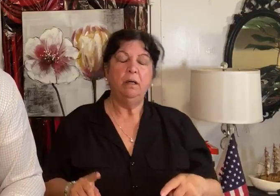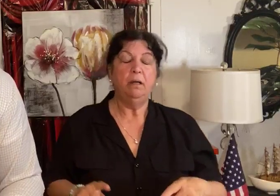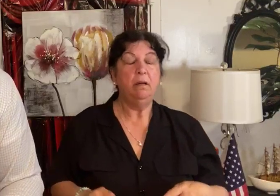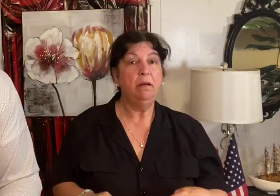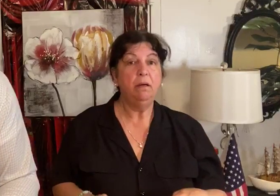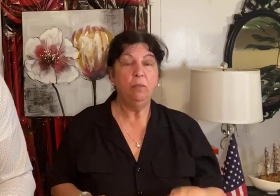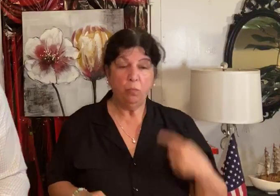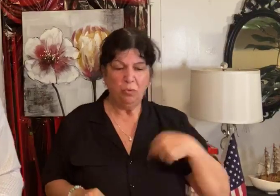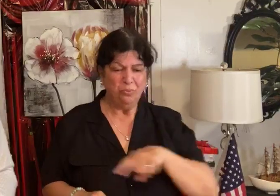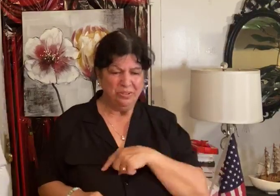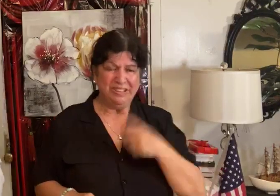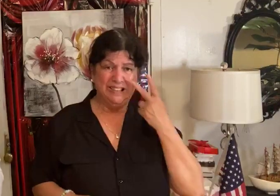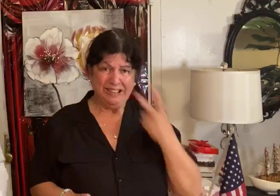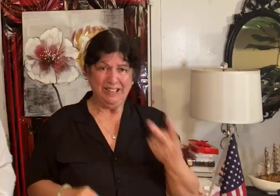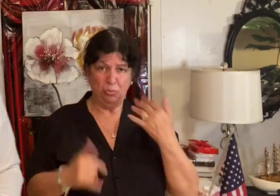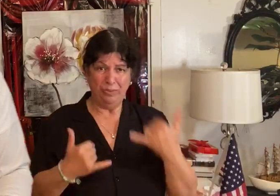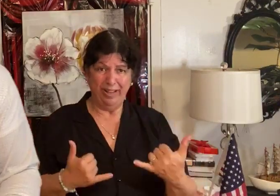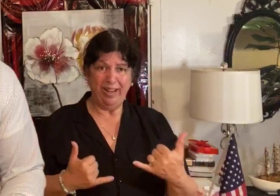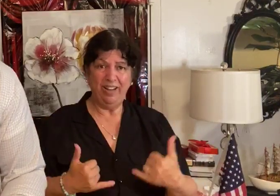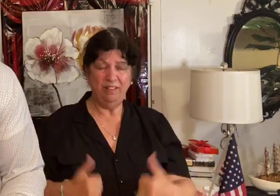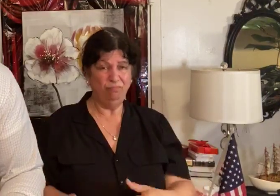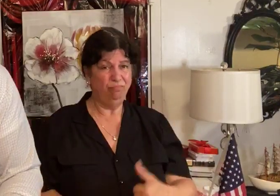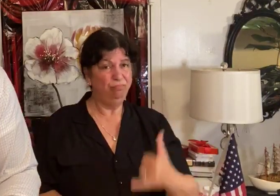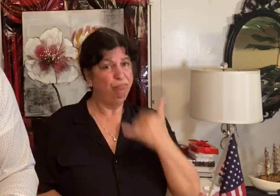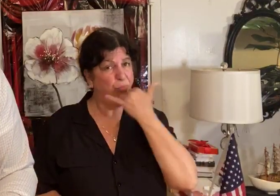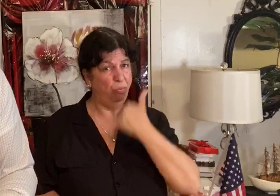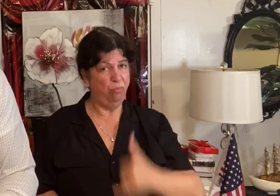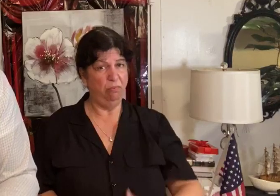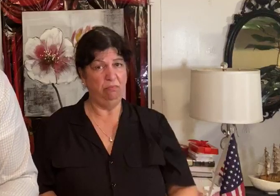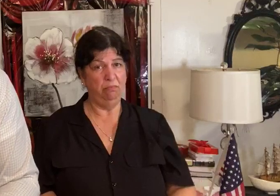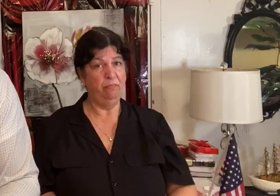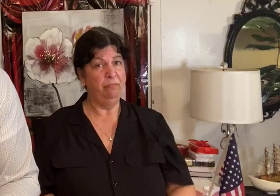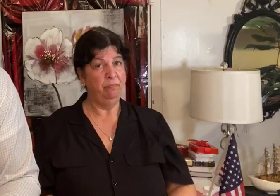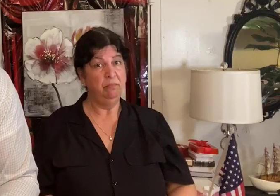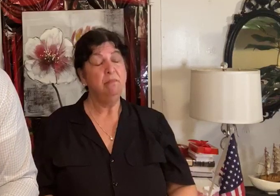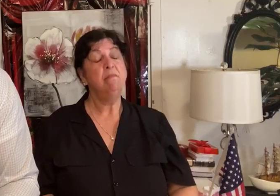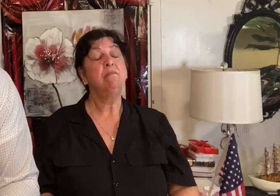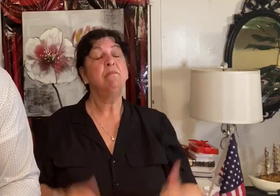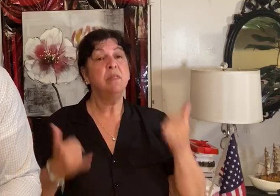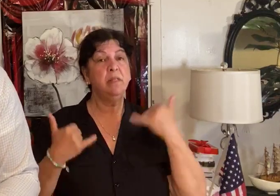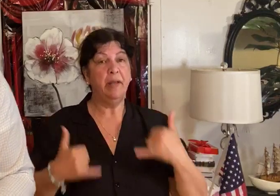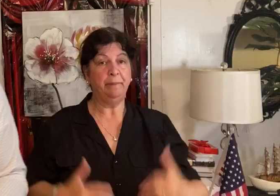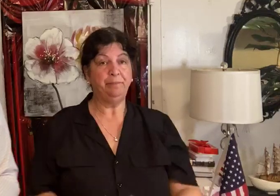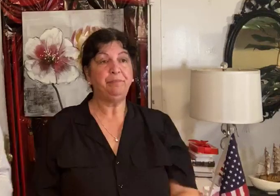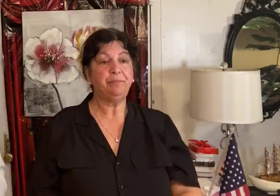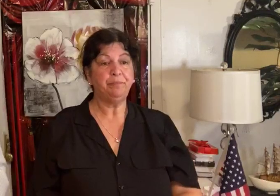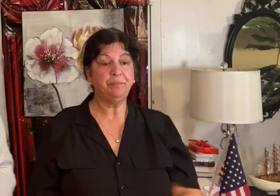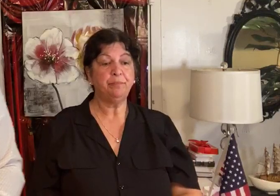not what we're seeing today. Not this kind of stuff. Now,